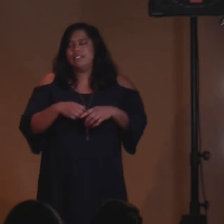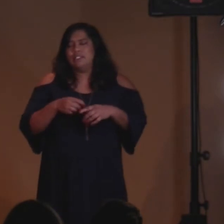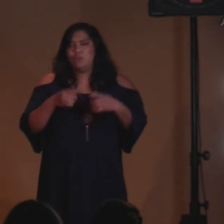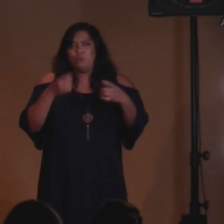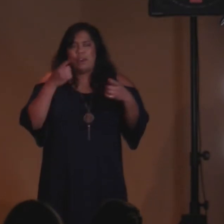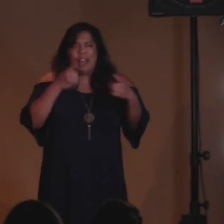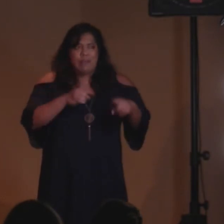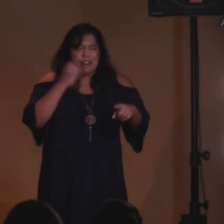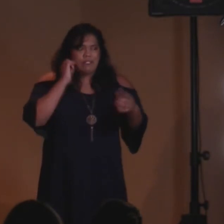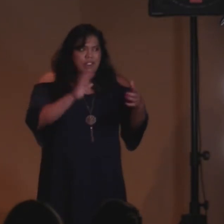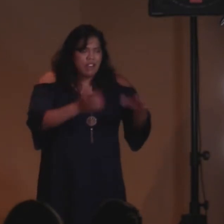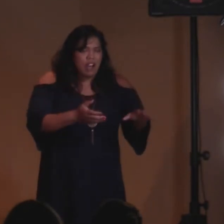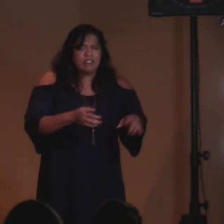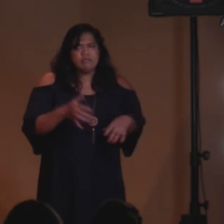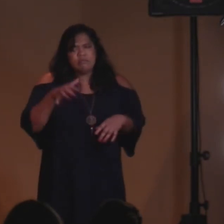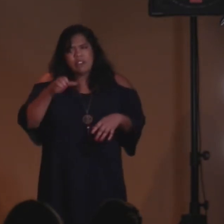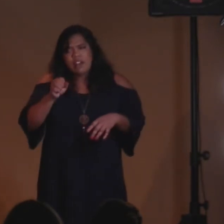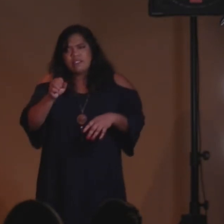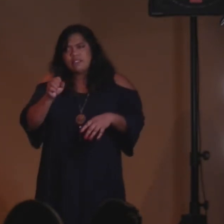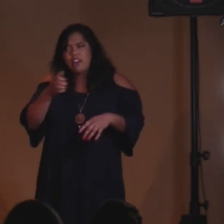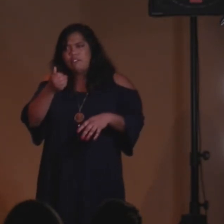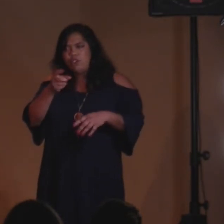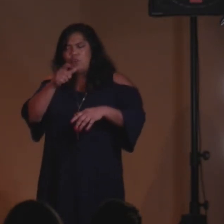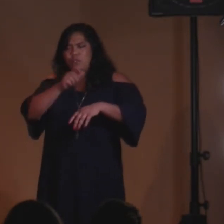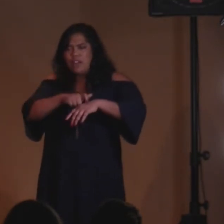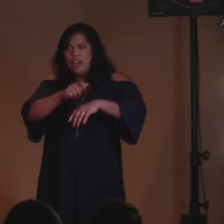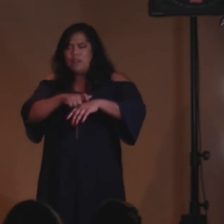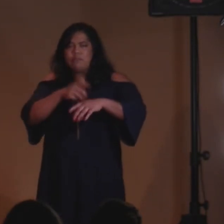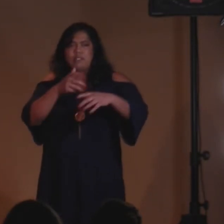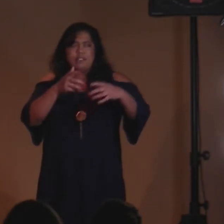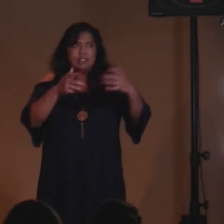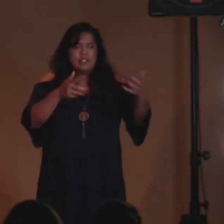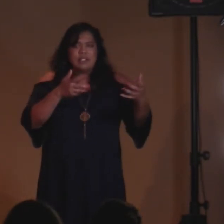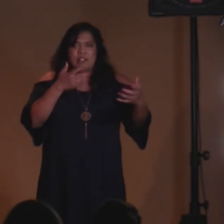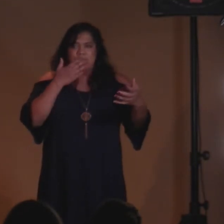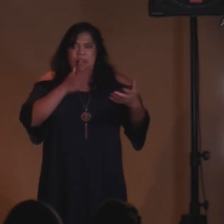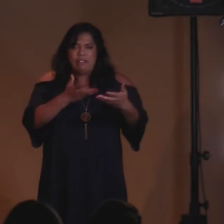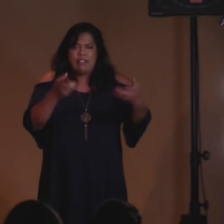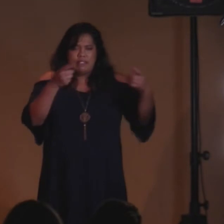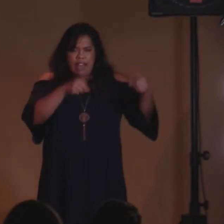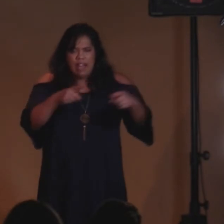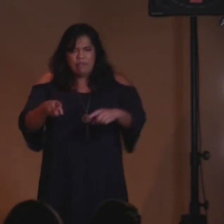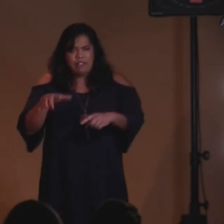Yes, my father fell at times, and yes, bad things, yes.